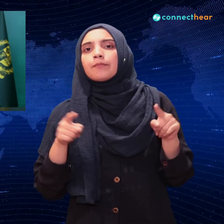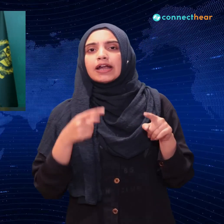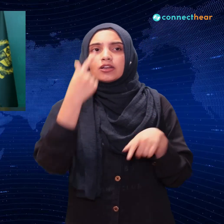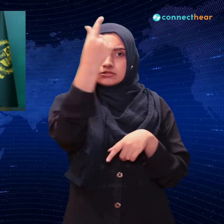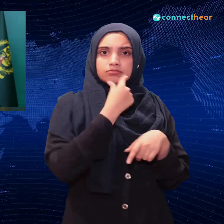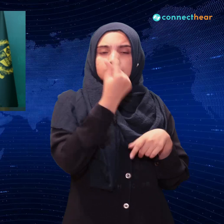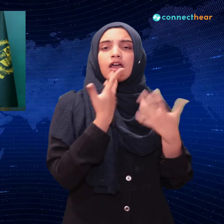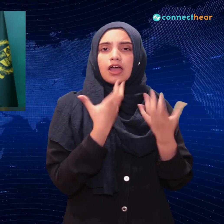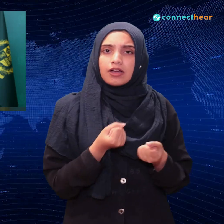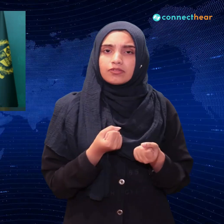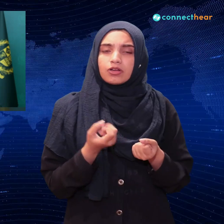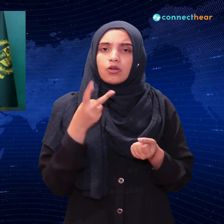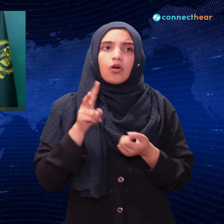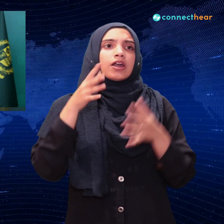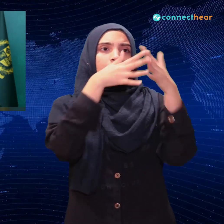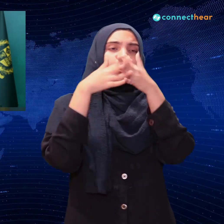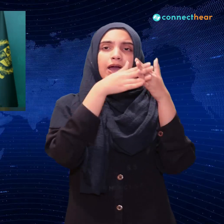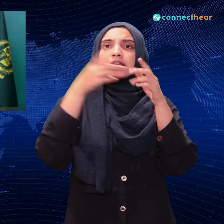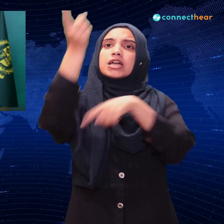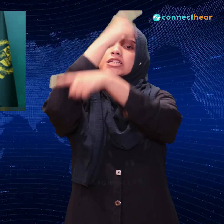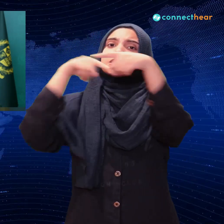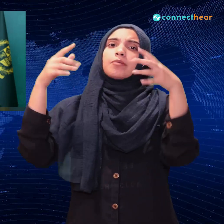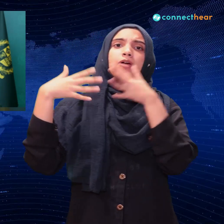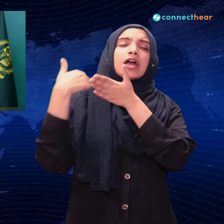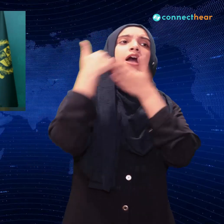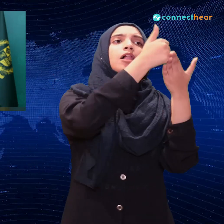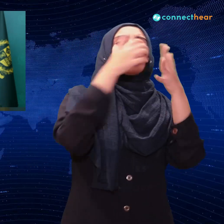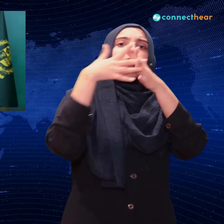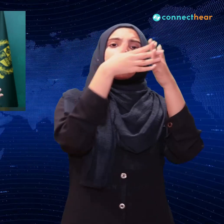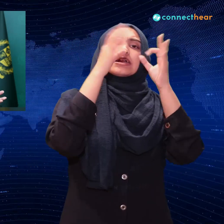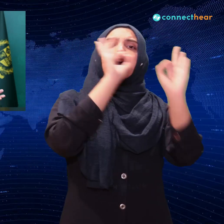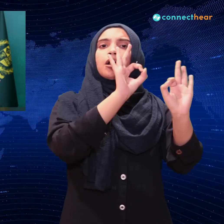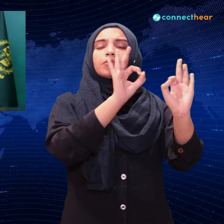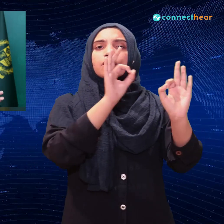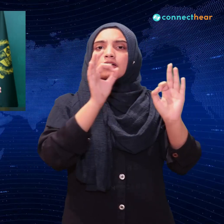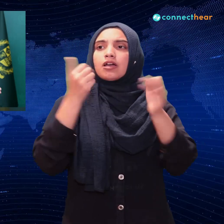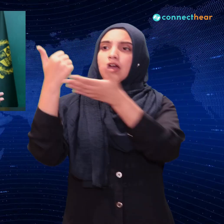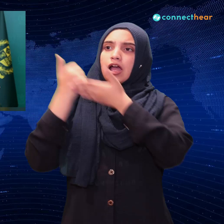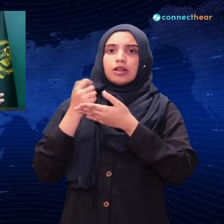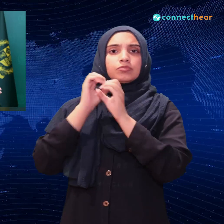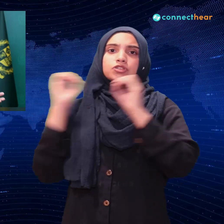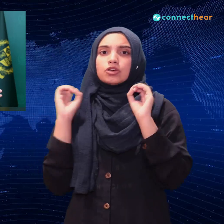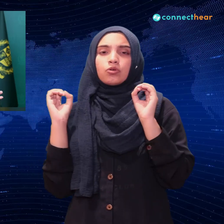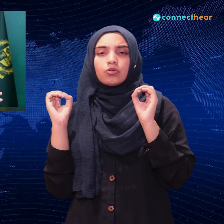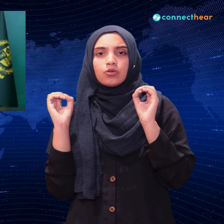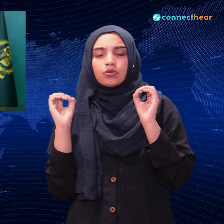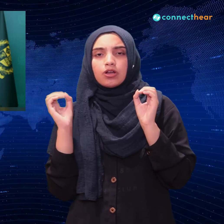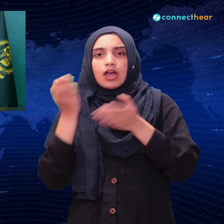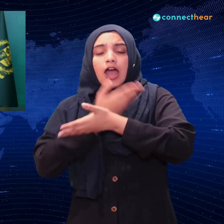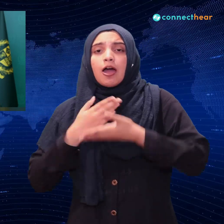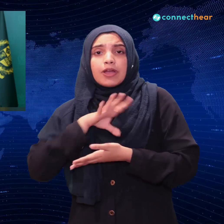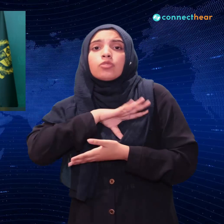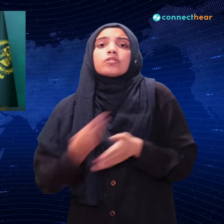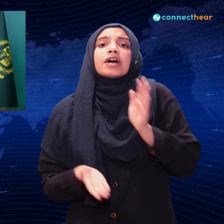interpreters and everyone who helped the US. What about us? The only reason we suffered so much was